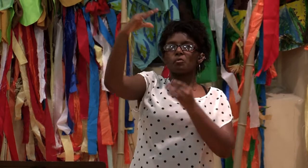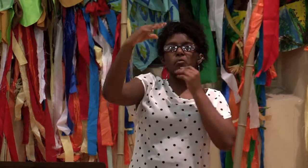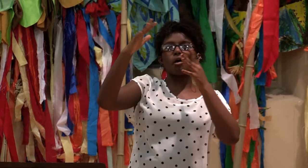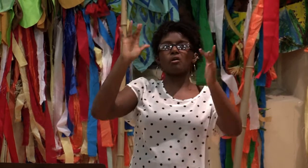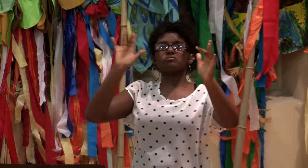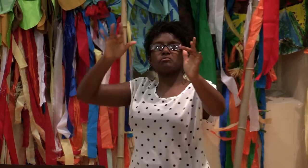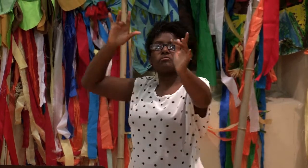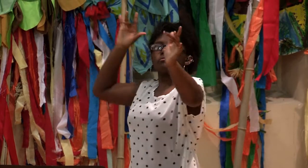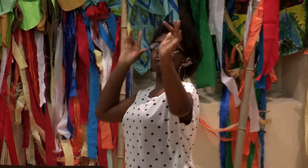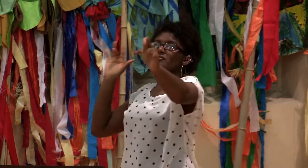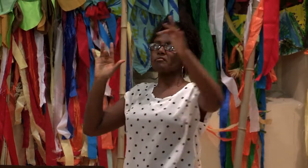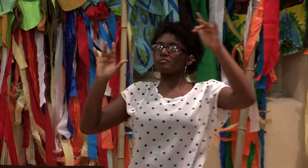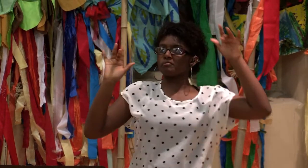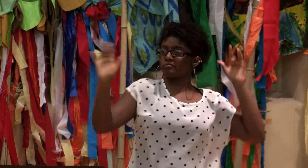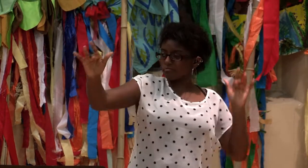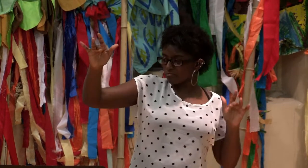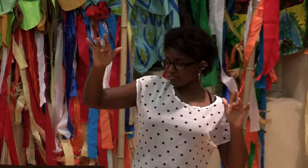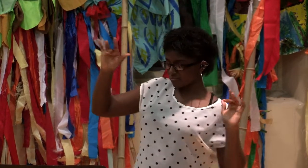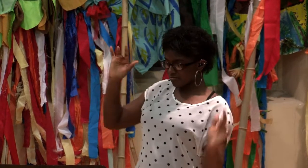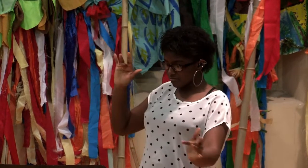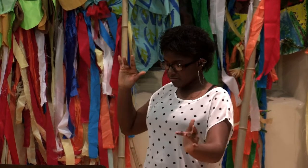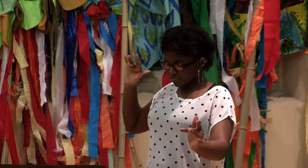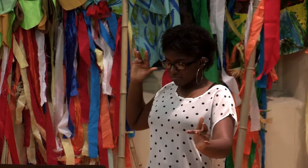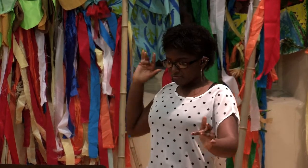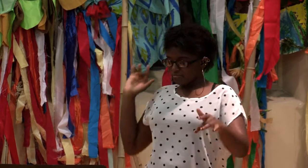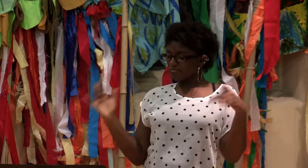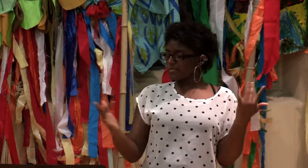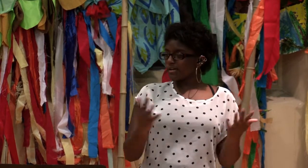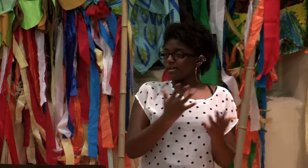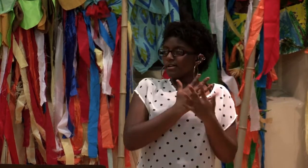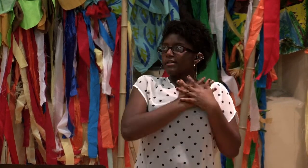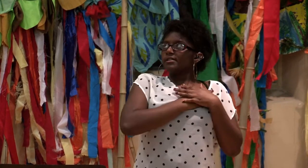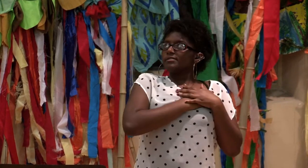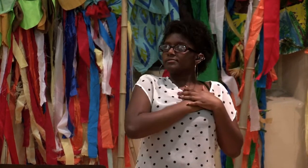Warm sunshine softens my heart.